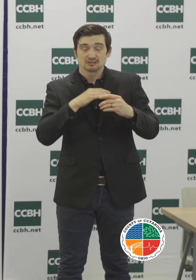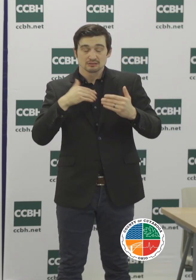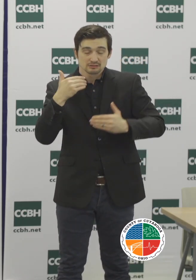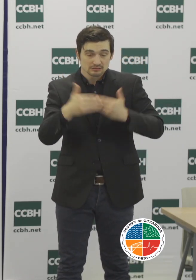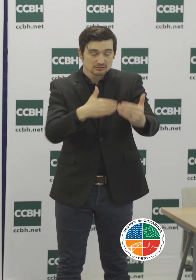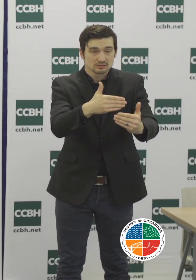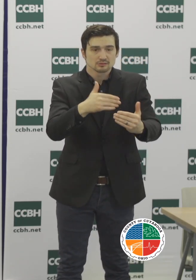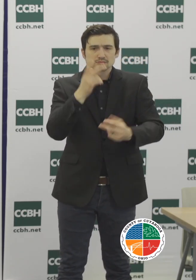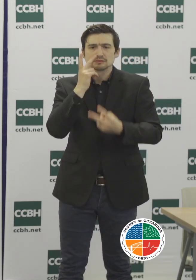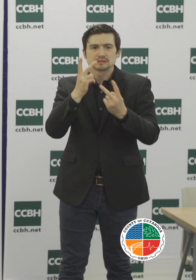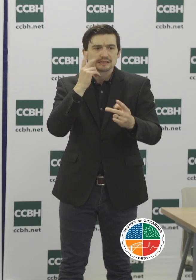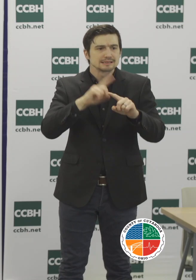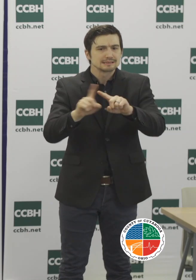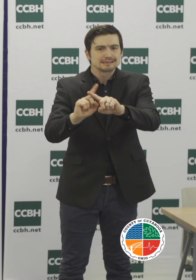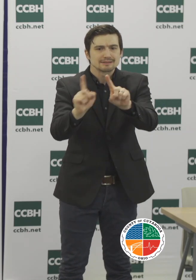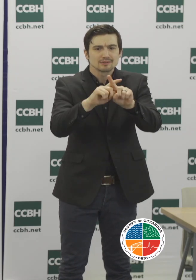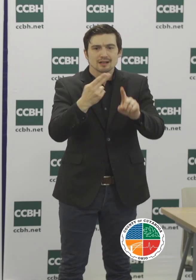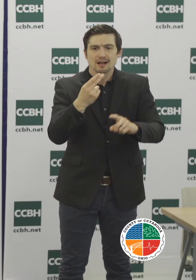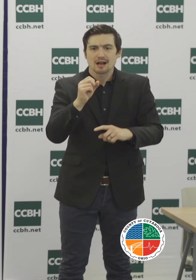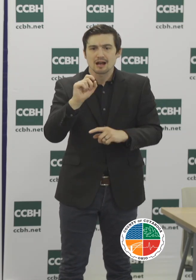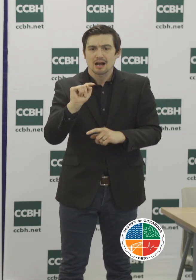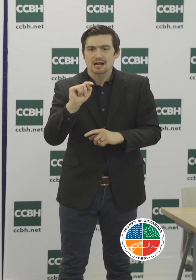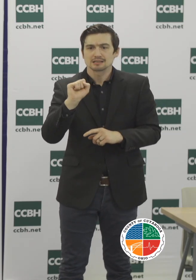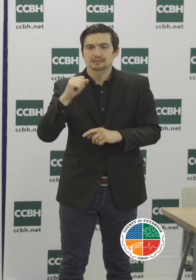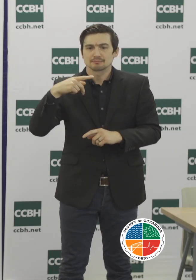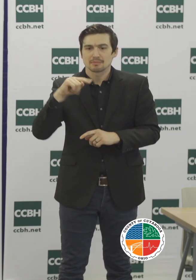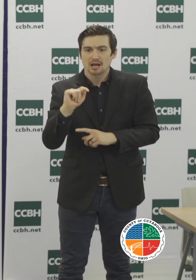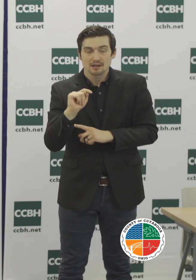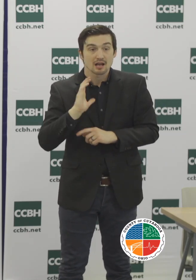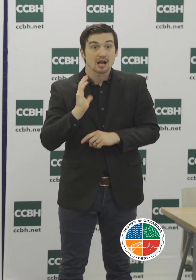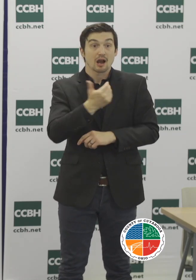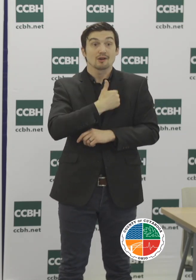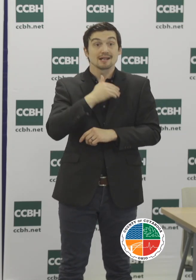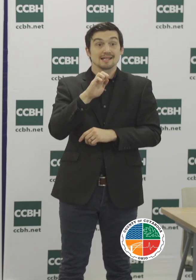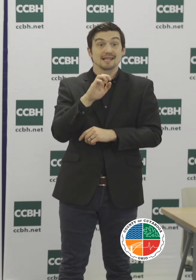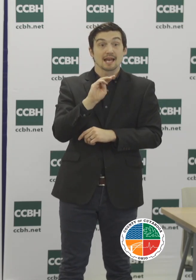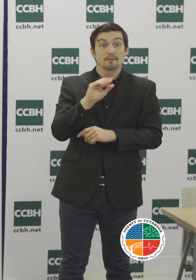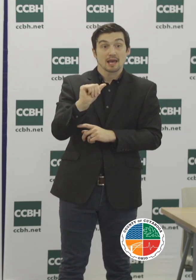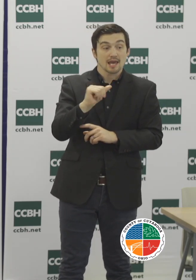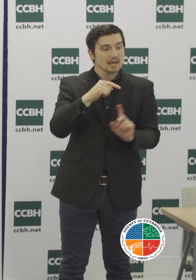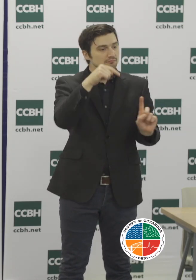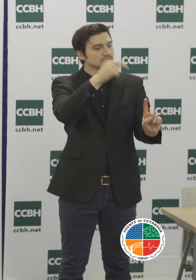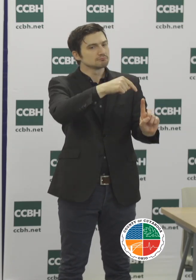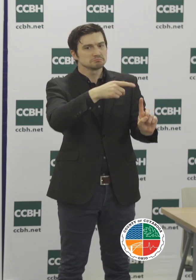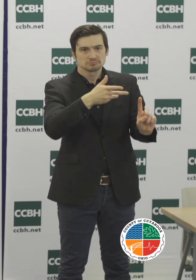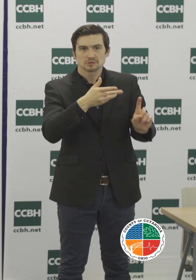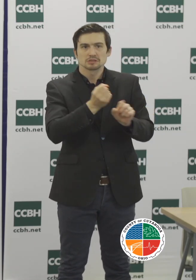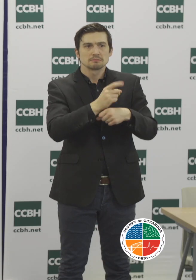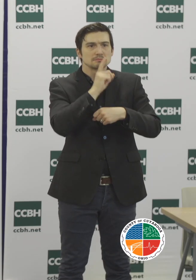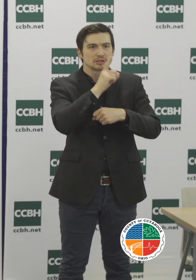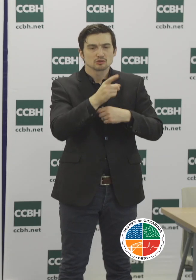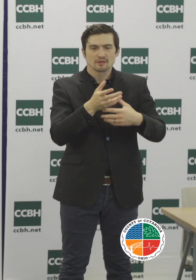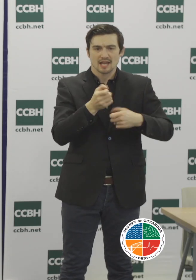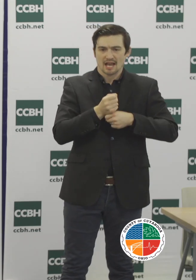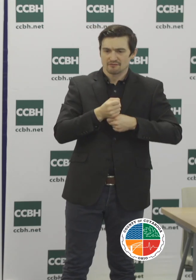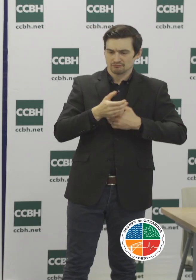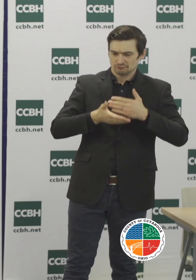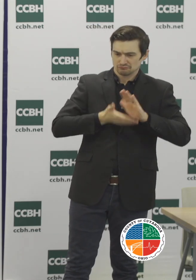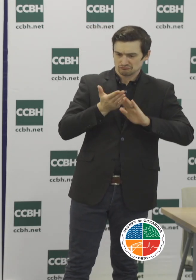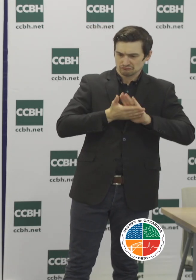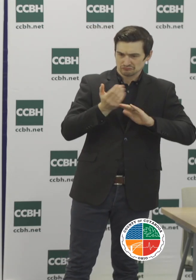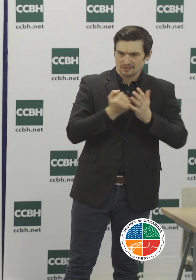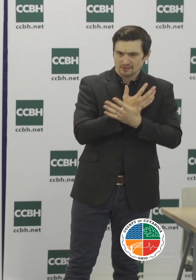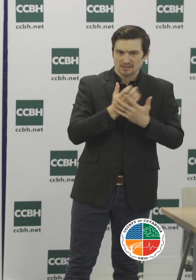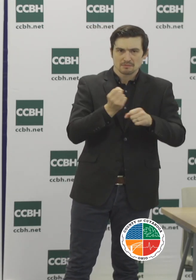experience hotspots and different peaks, our EMA will be there processing requests to ensure the safety and well-being of